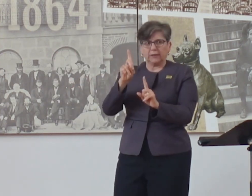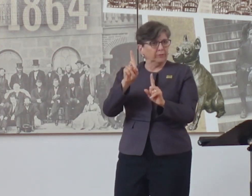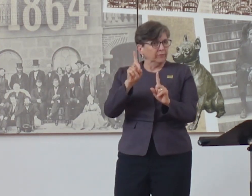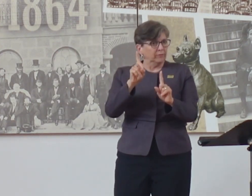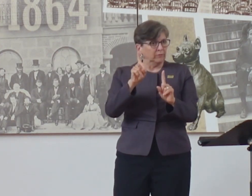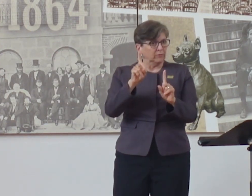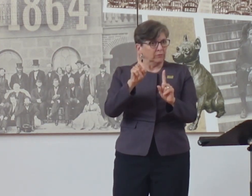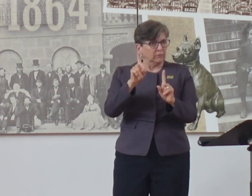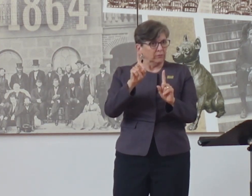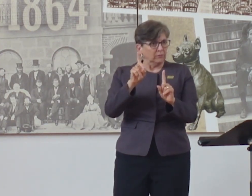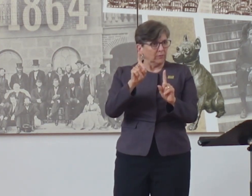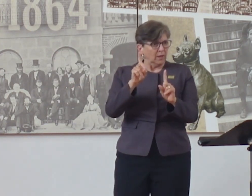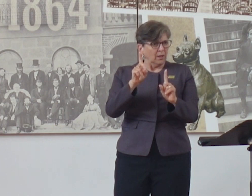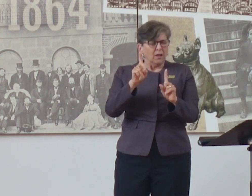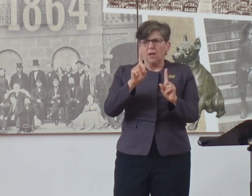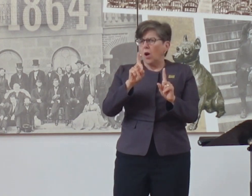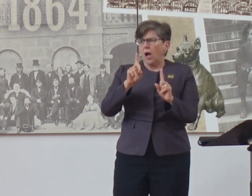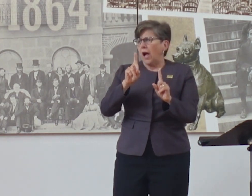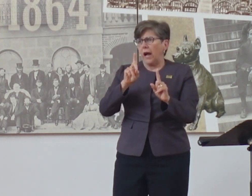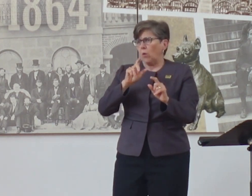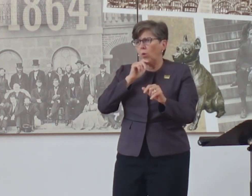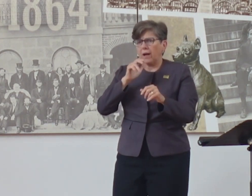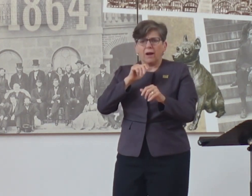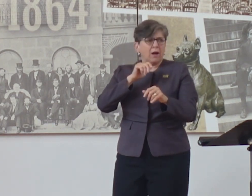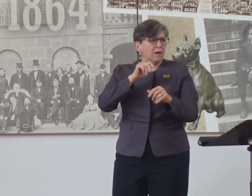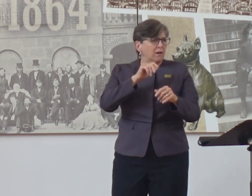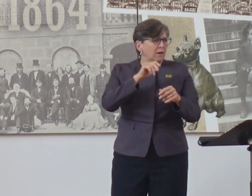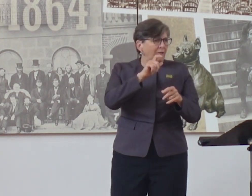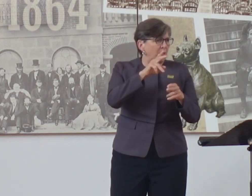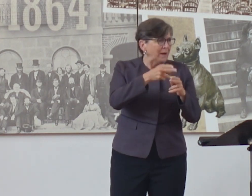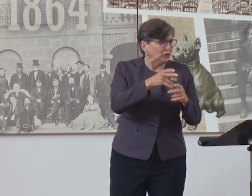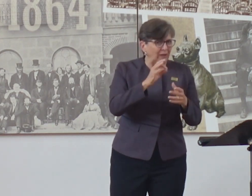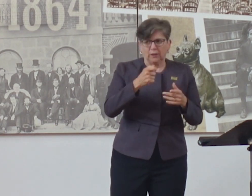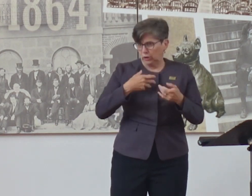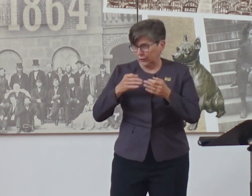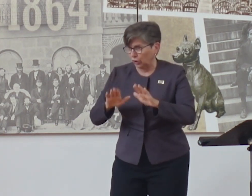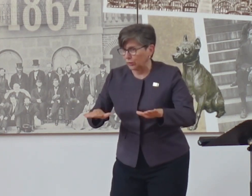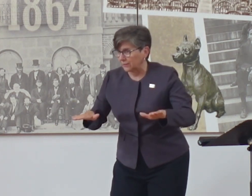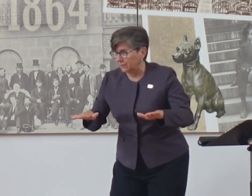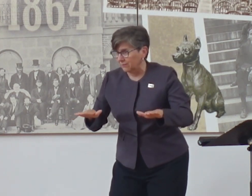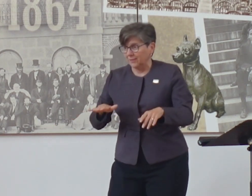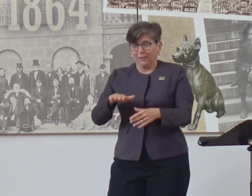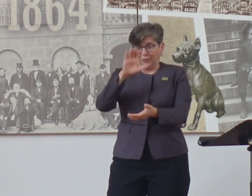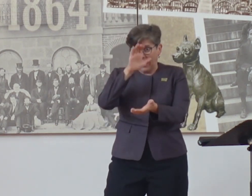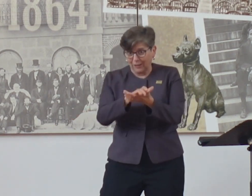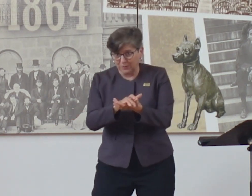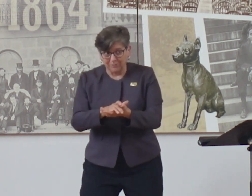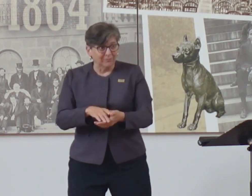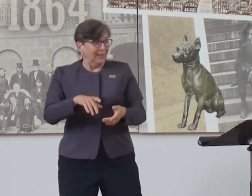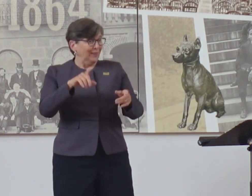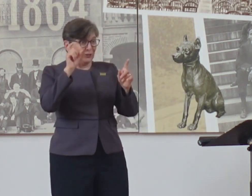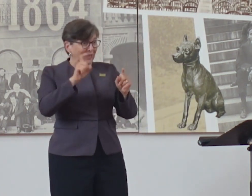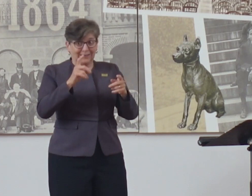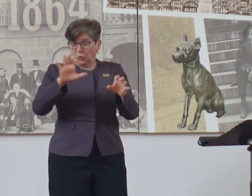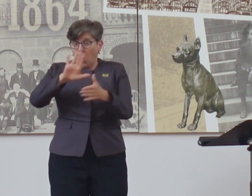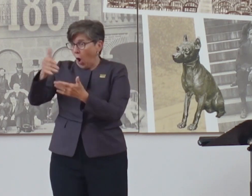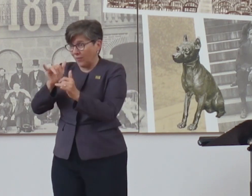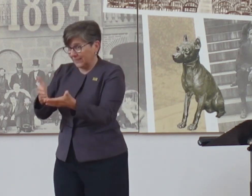is amazing for me to consider all that it took for her to get her doctoral degree. And not even to mention the fact she had children, she